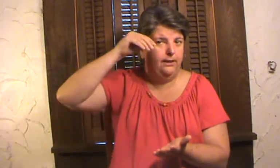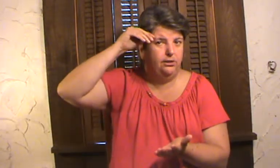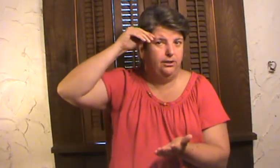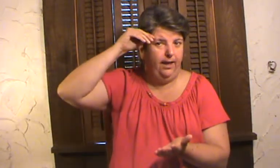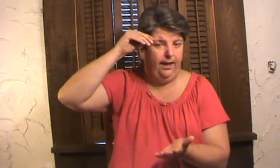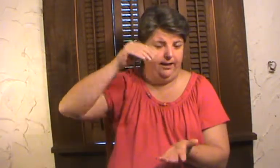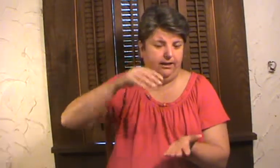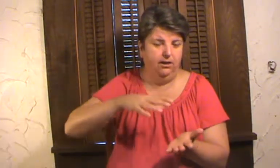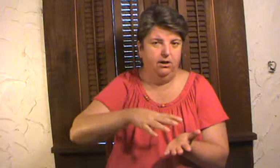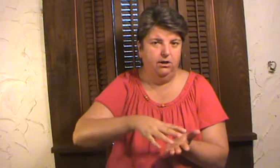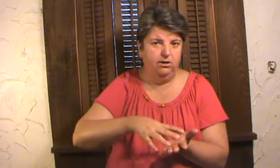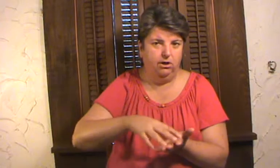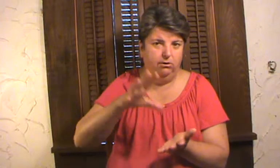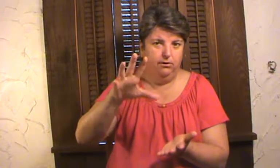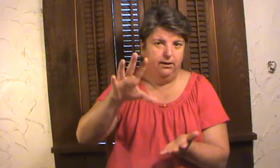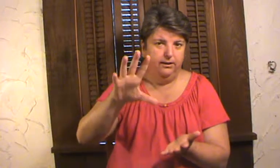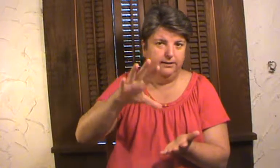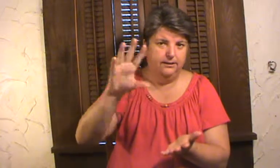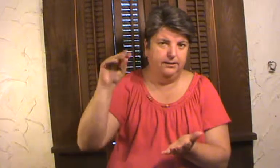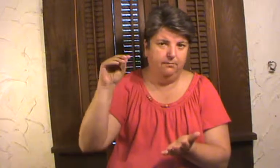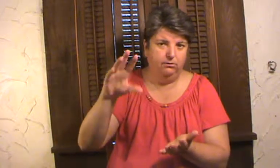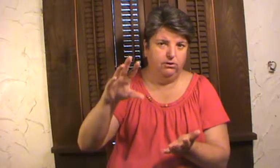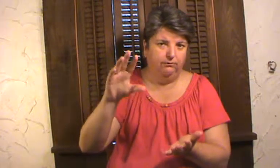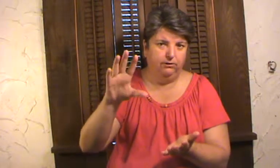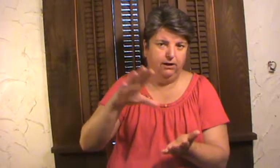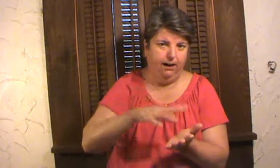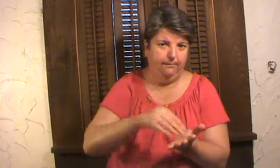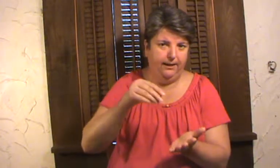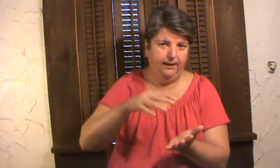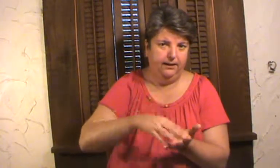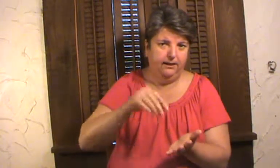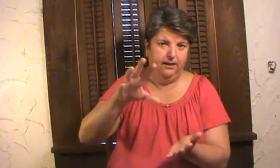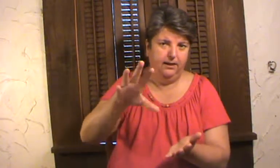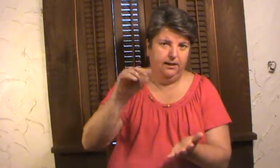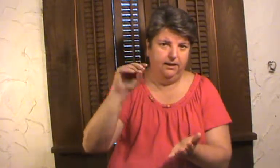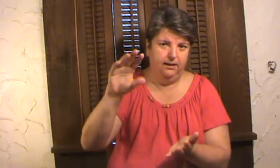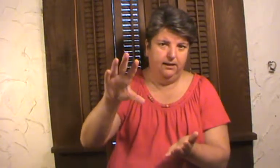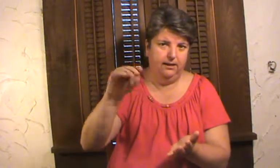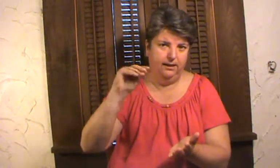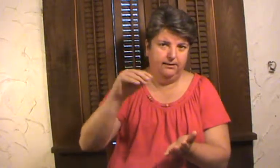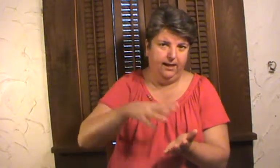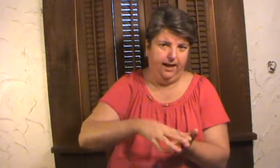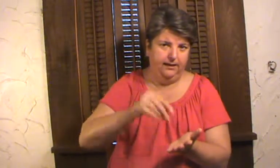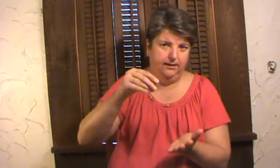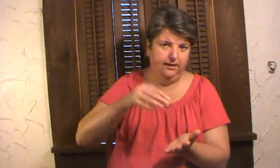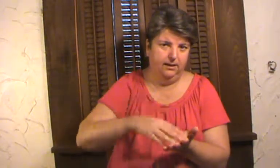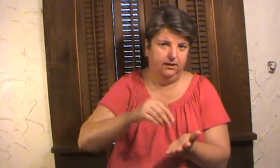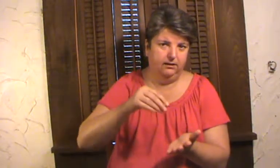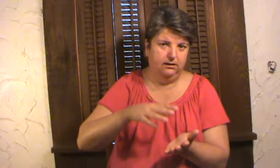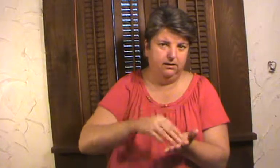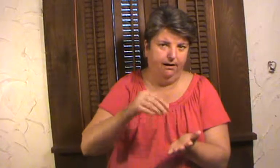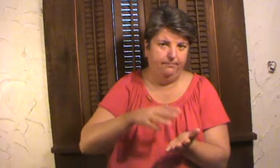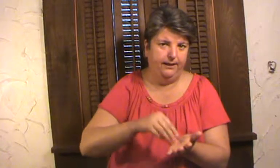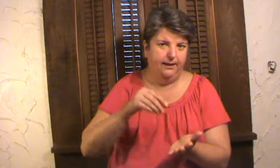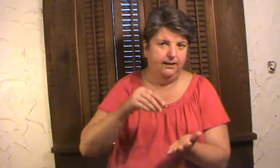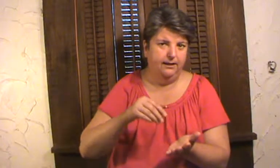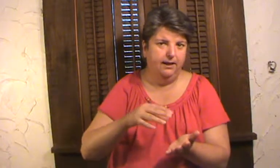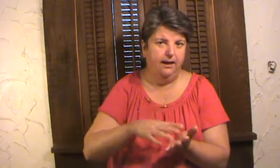to the head. So this is the motion for copy, is that. Copy, and